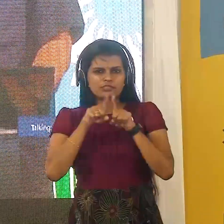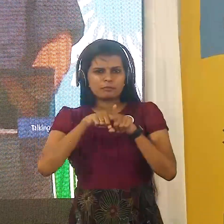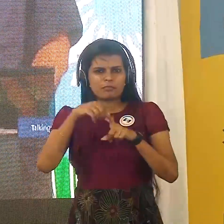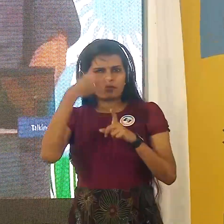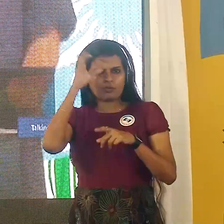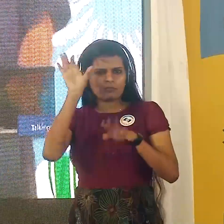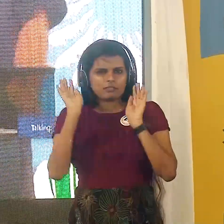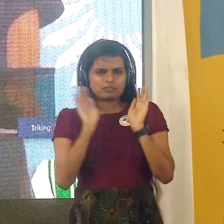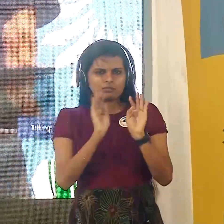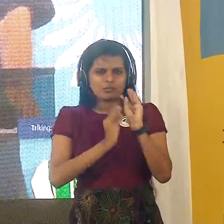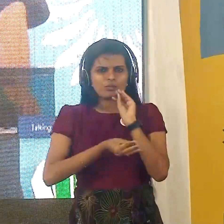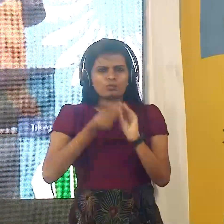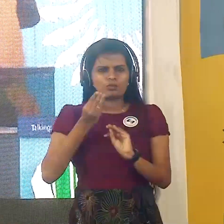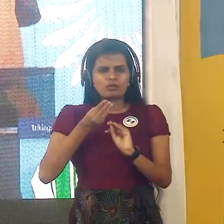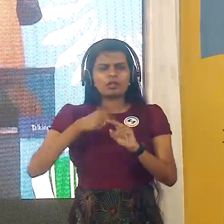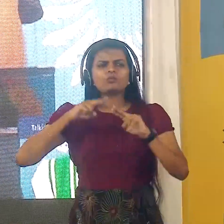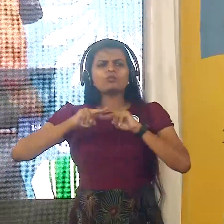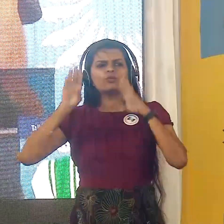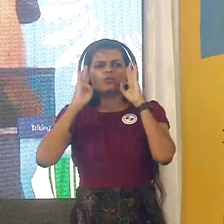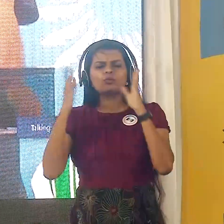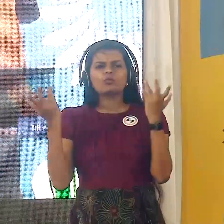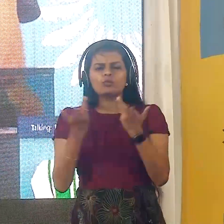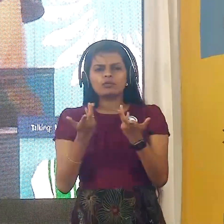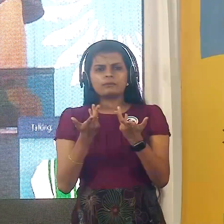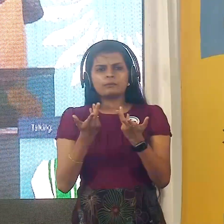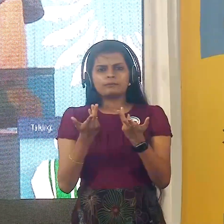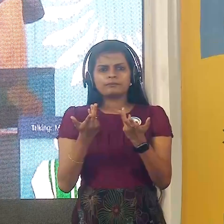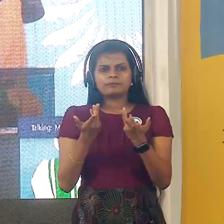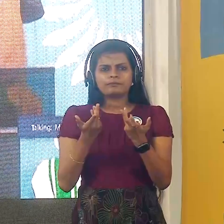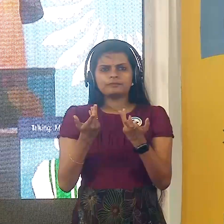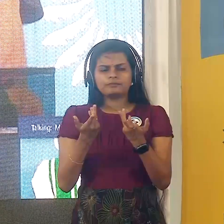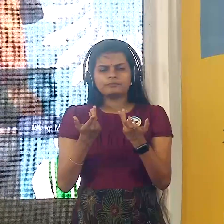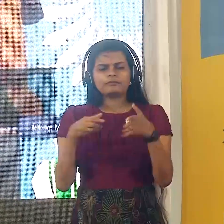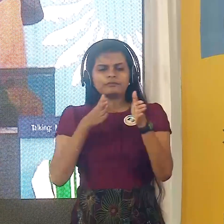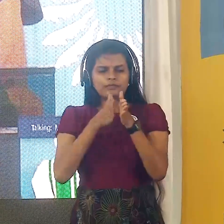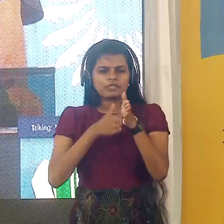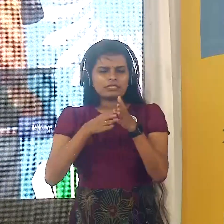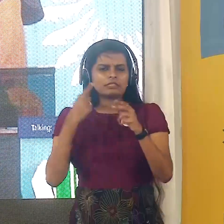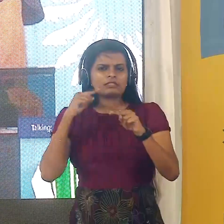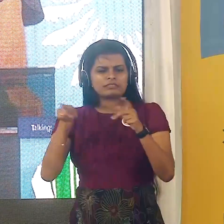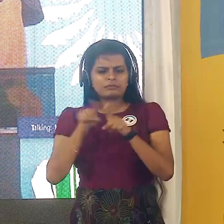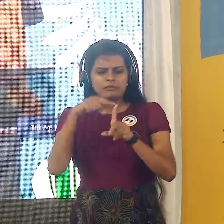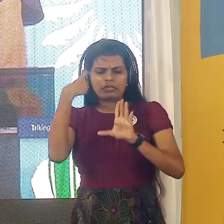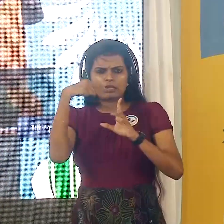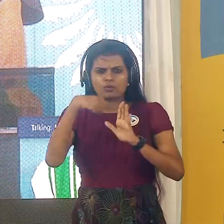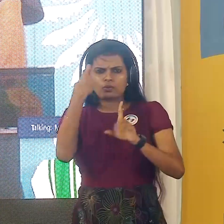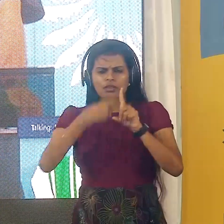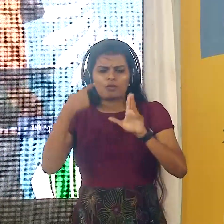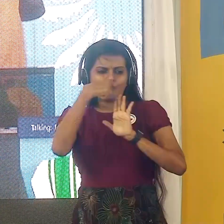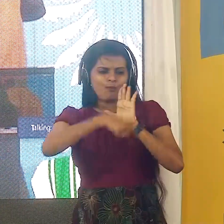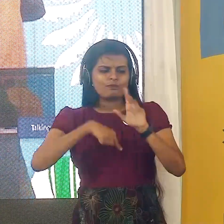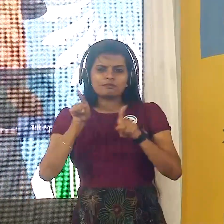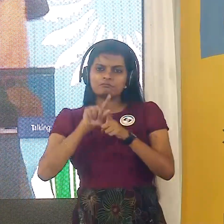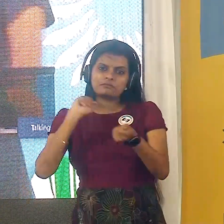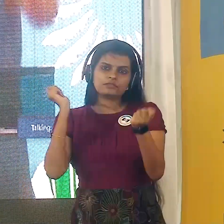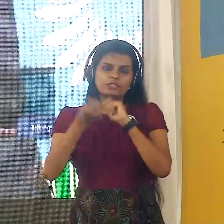semi-high-speed line, which brings you. It would change the face of Kerala if we had something which could